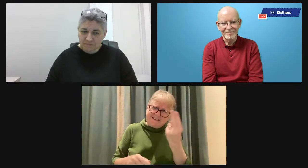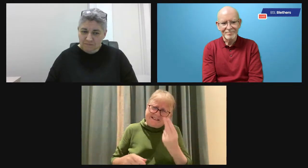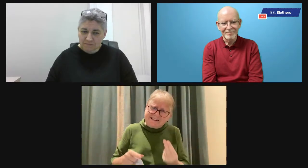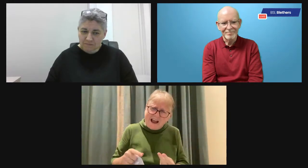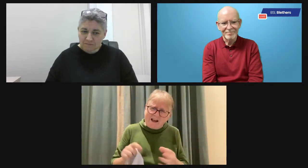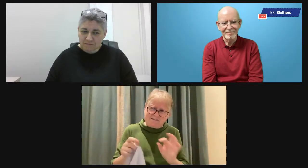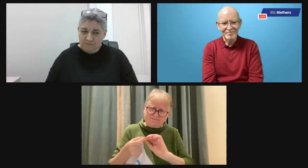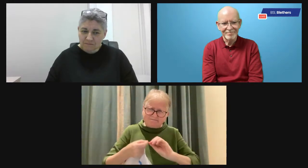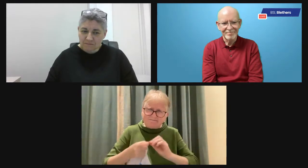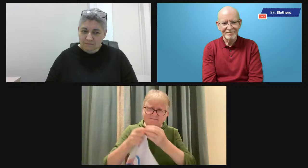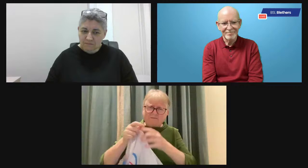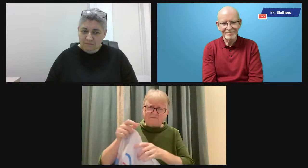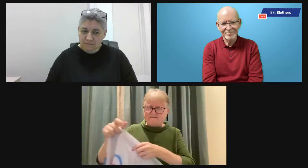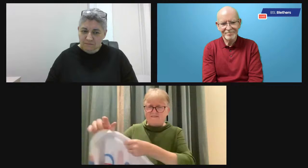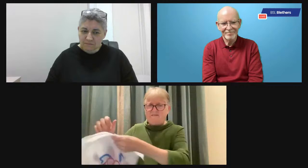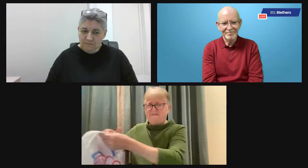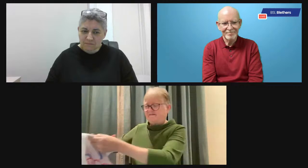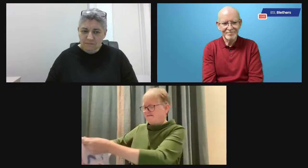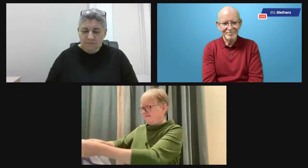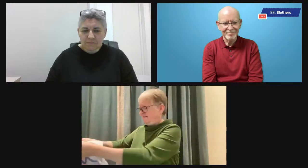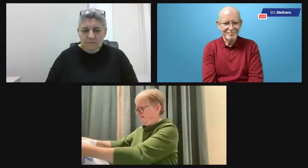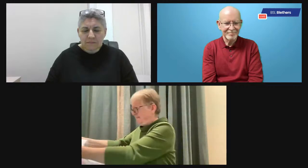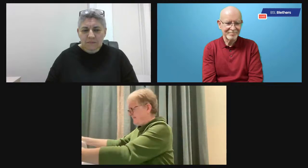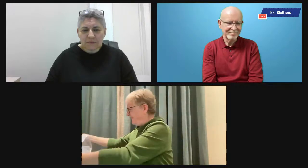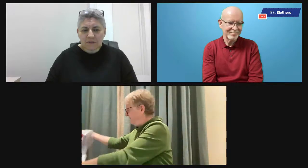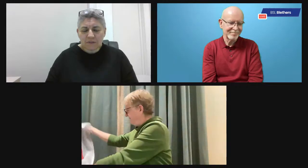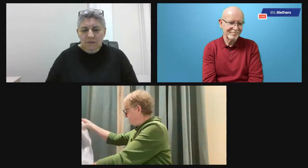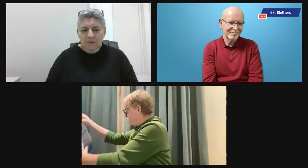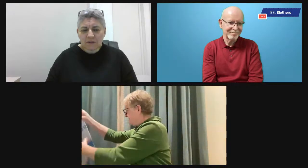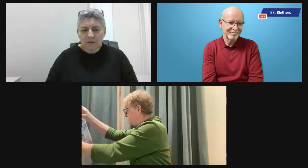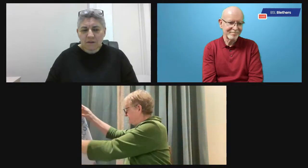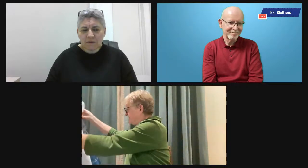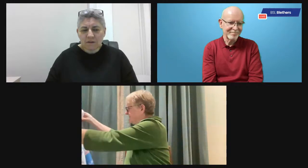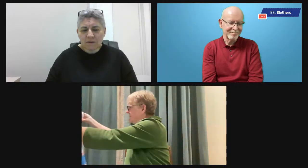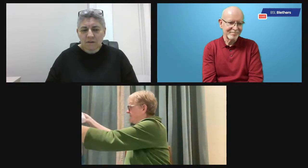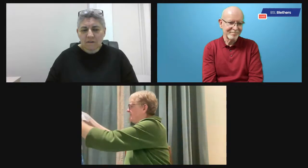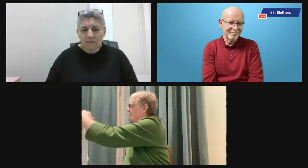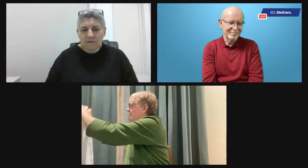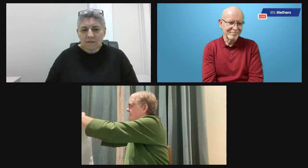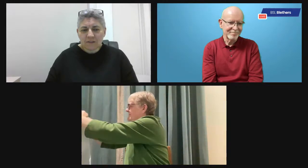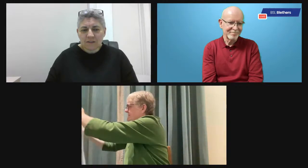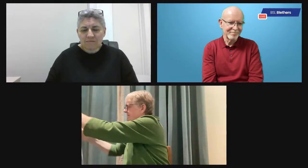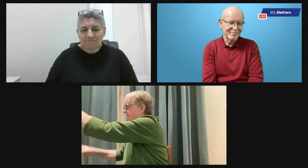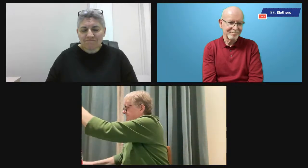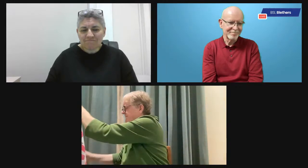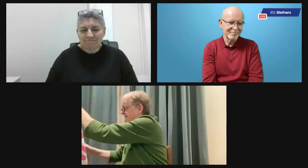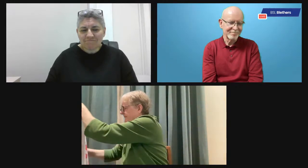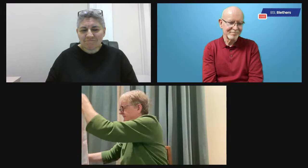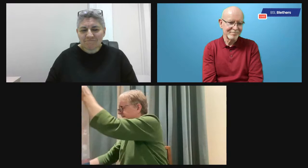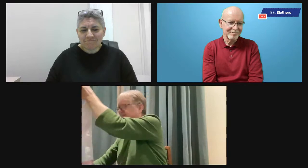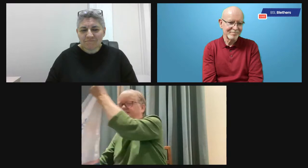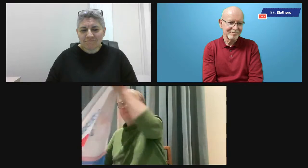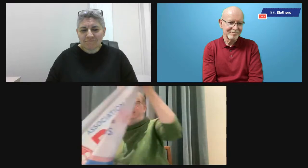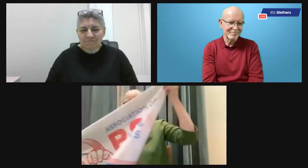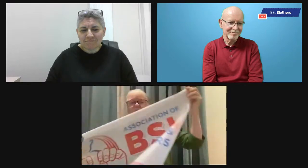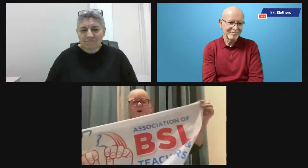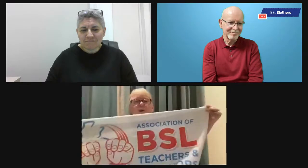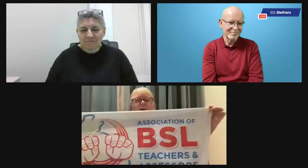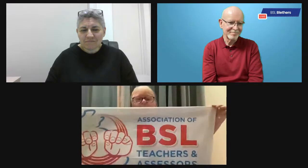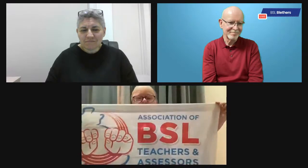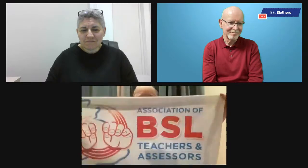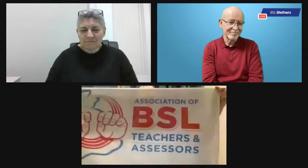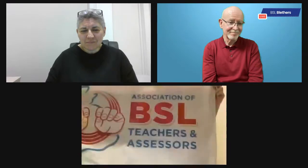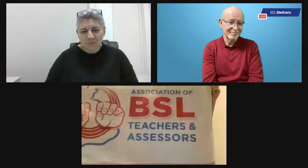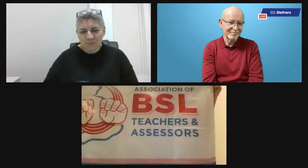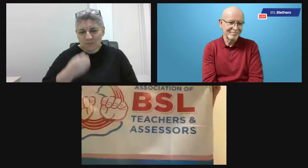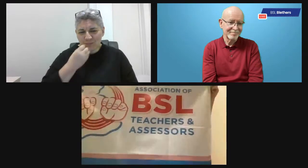that. So it'll be The 2 committee years have from the BSL Act. Wow. the committee have been busy creating something